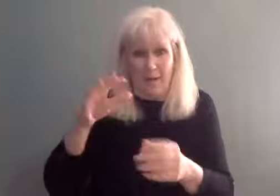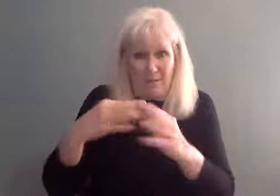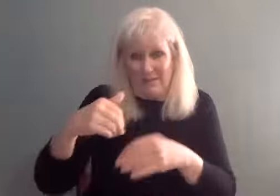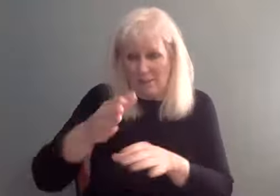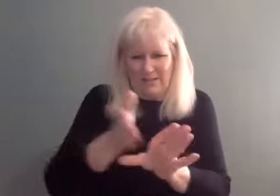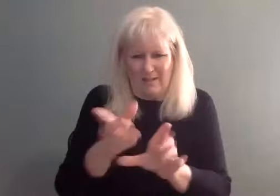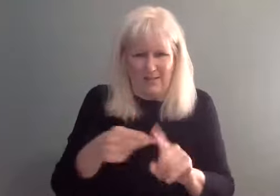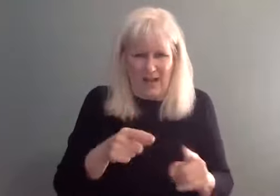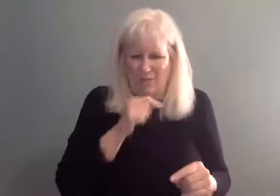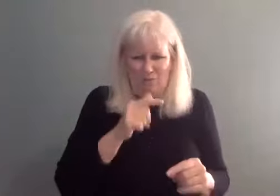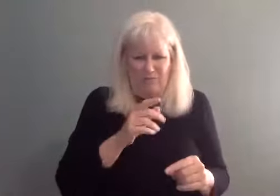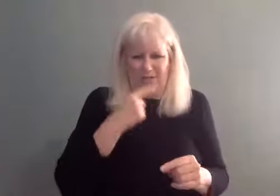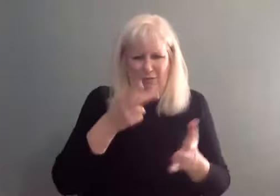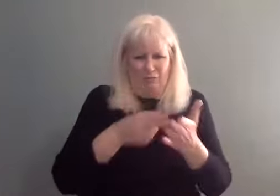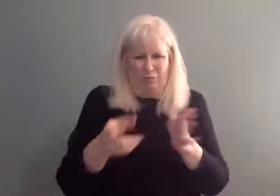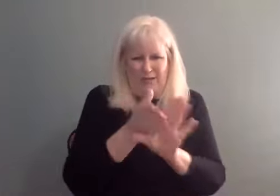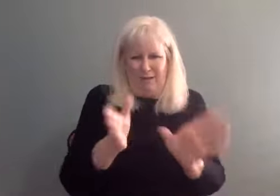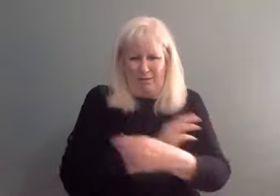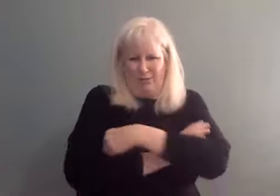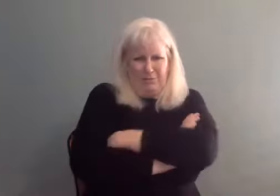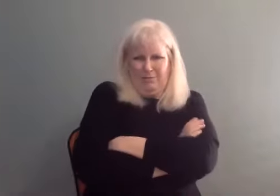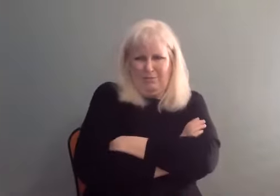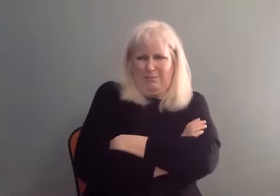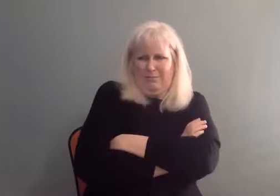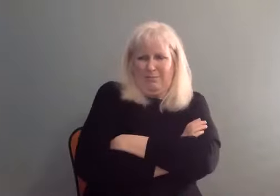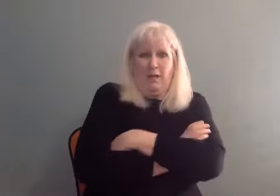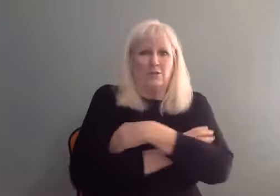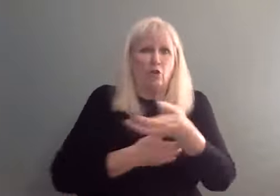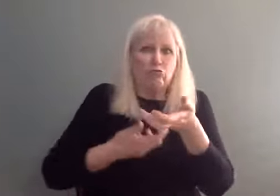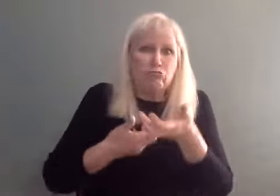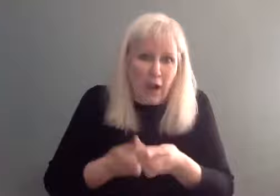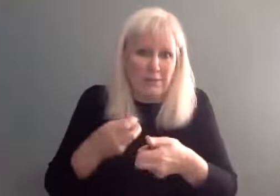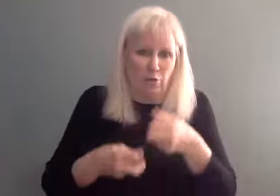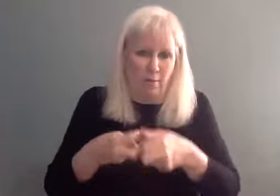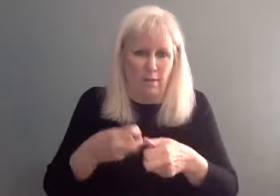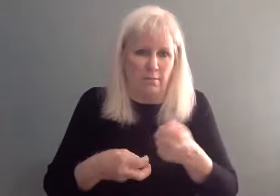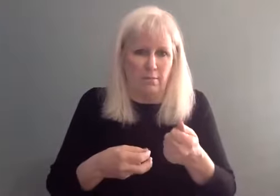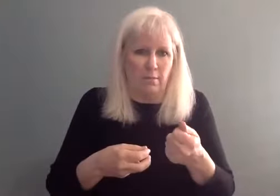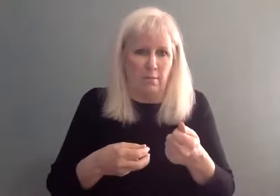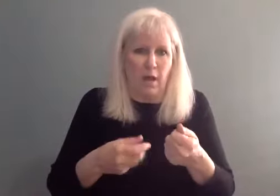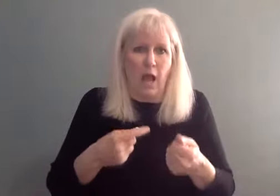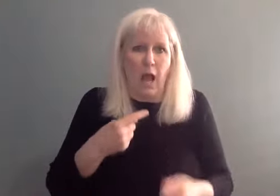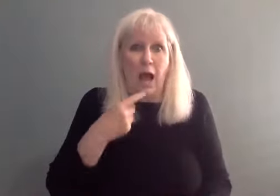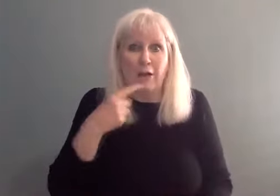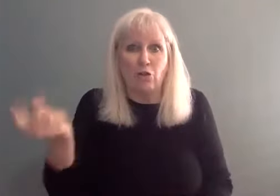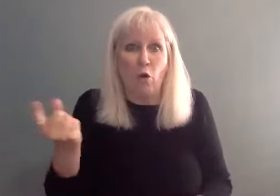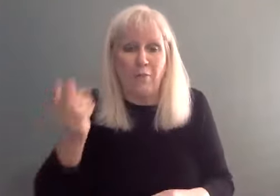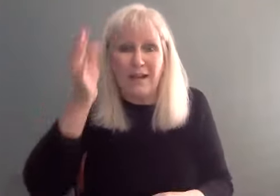talked to them. So, the trust issue with letting people know about me, except I told my dad, and he turned